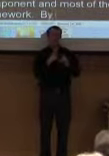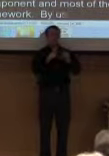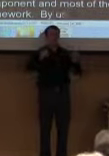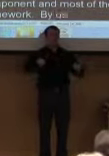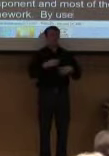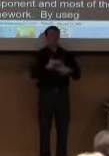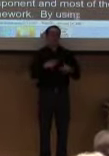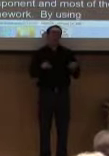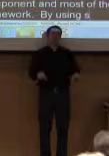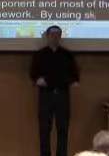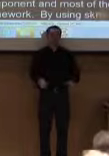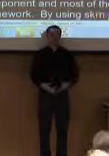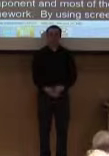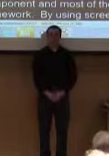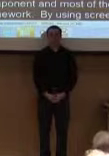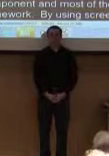can.